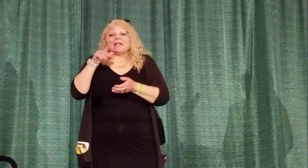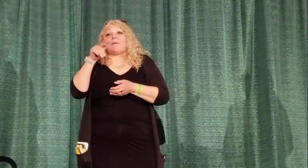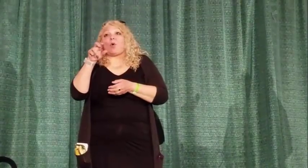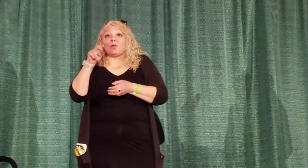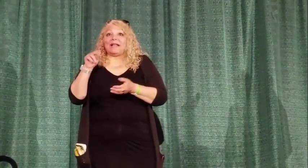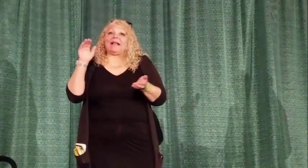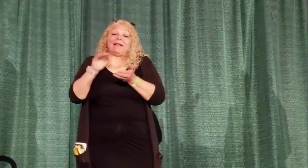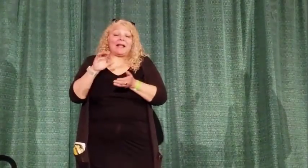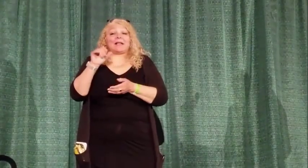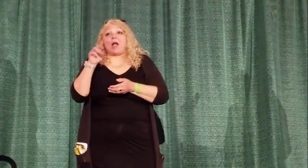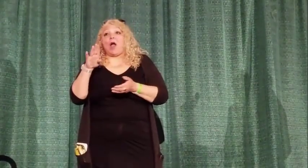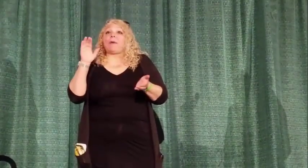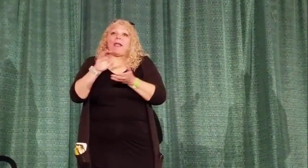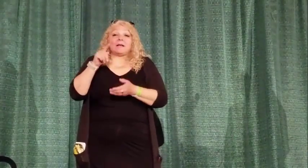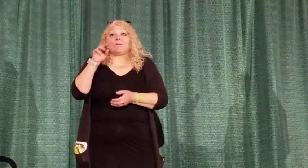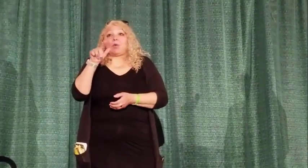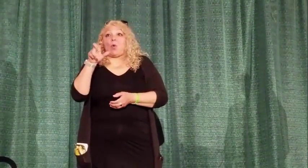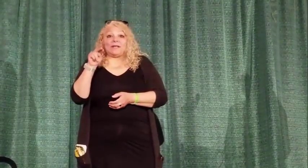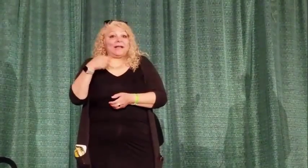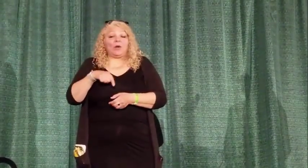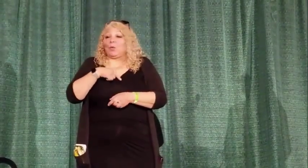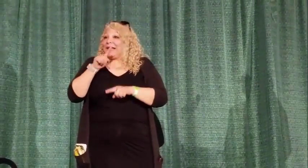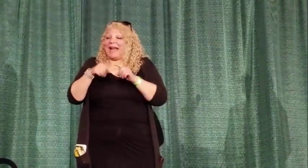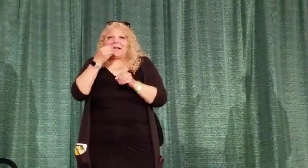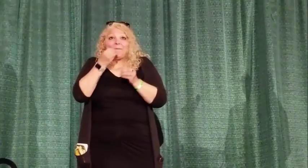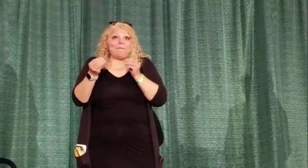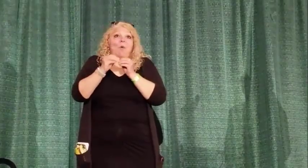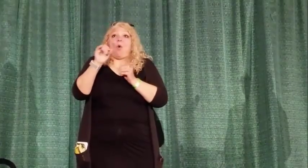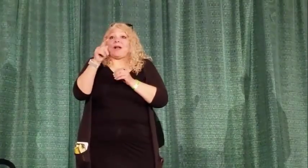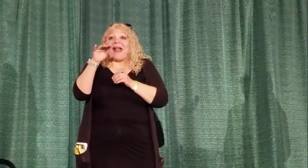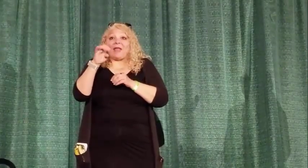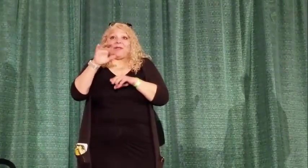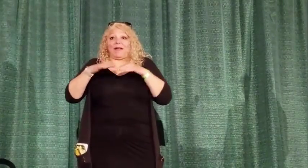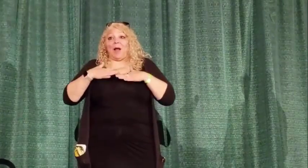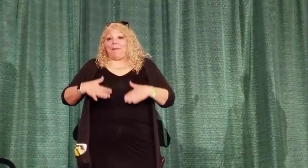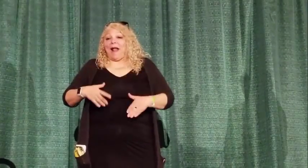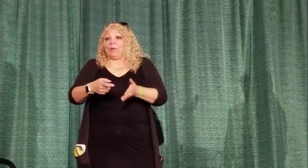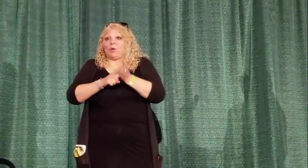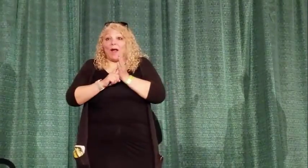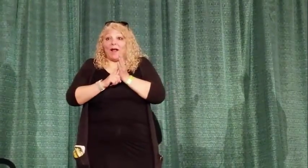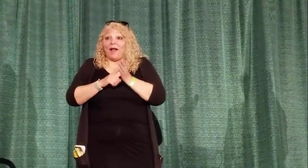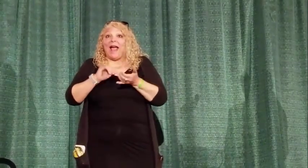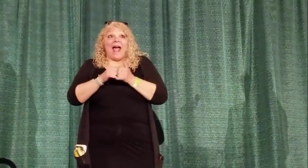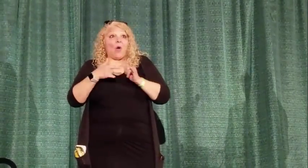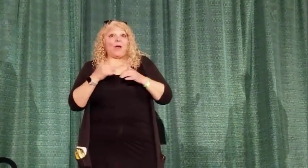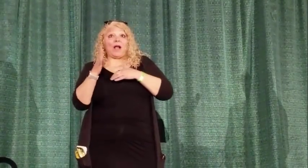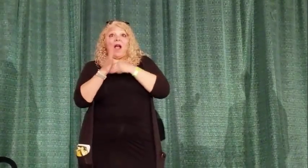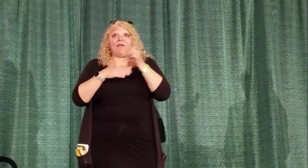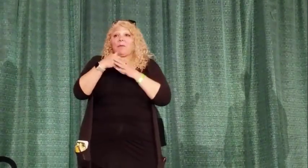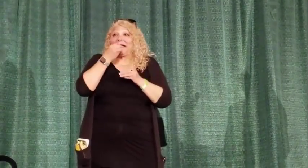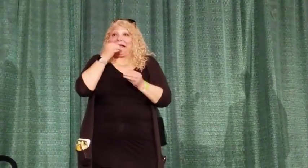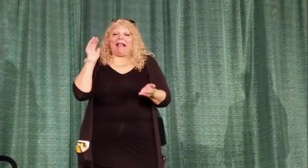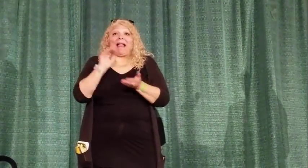carbohydrate, and less protein. We have to not eat more calories than the body requires. And the way we comfortably eat